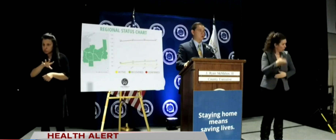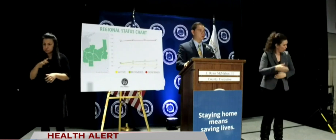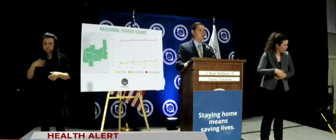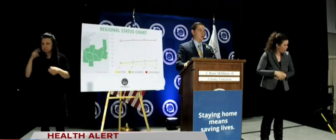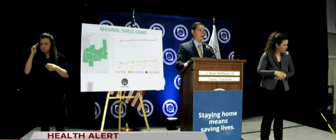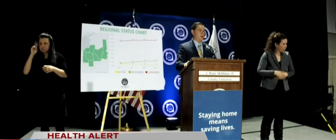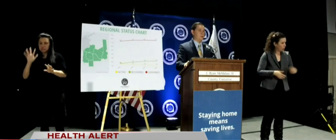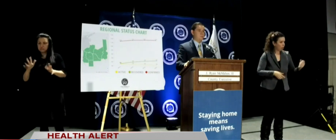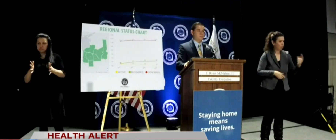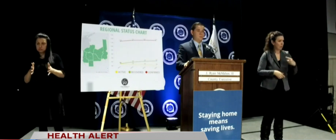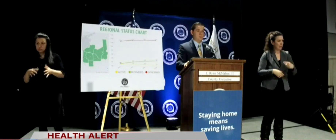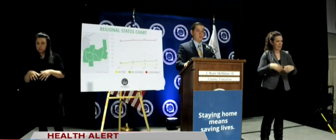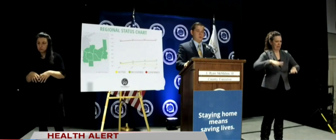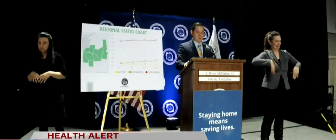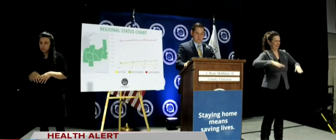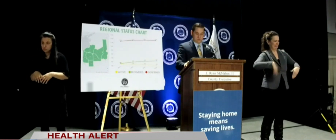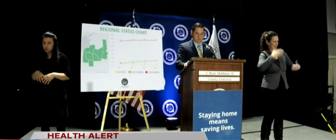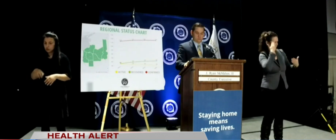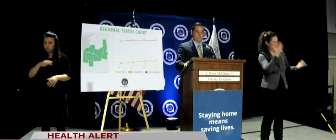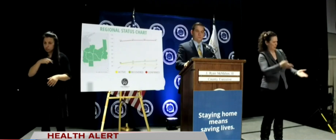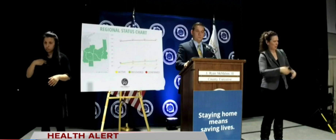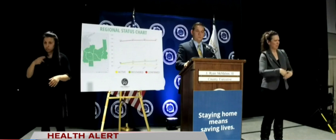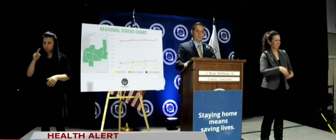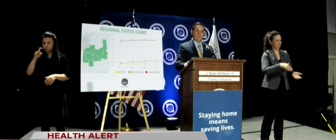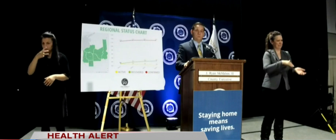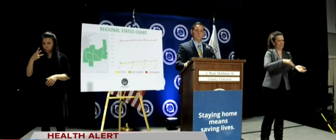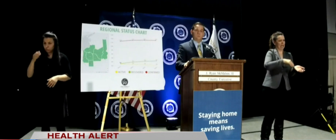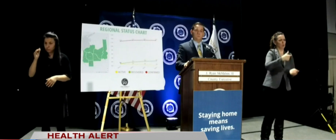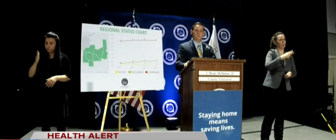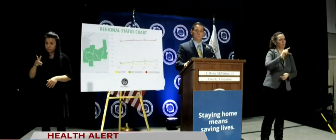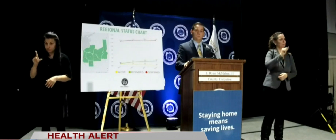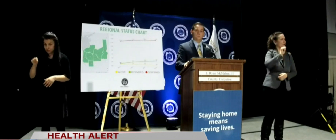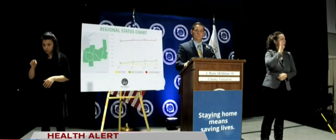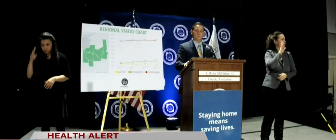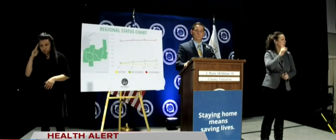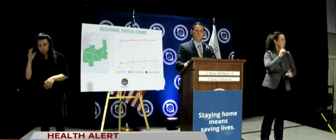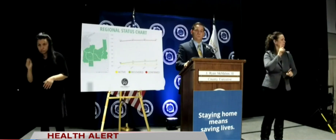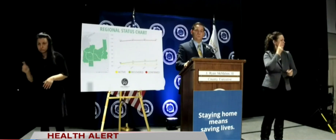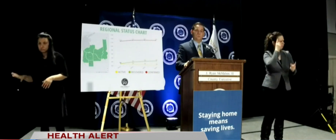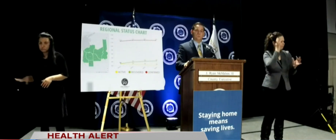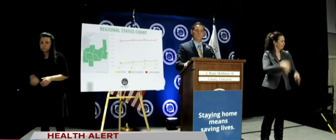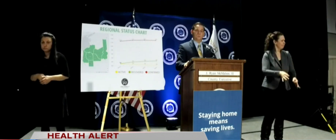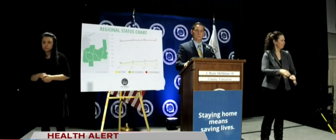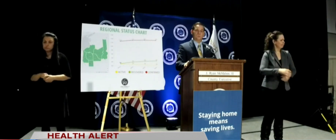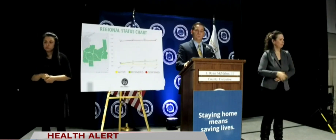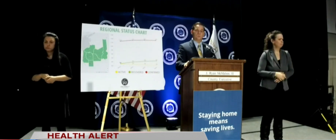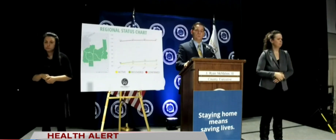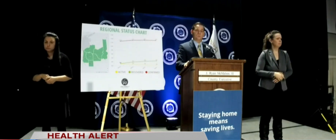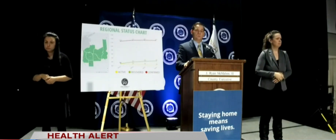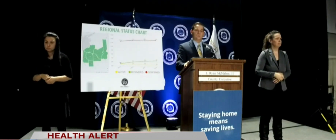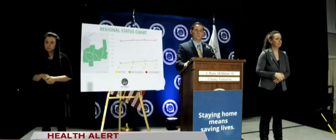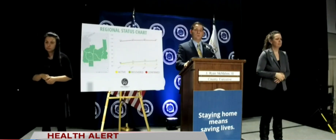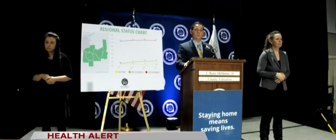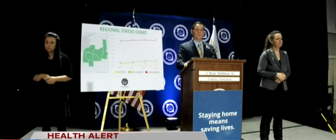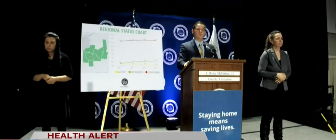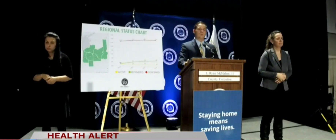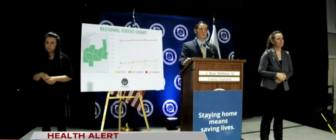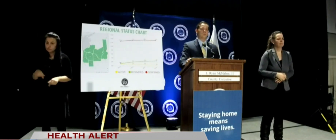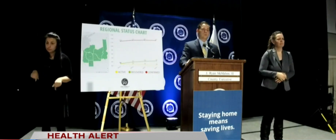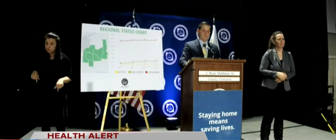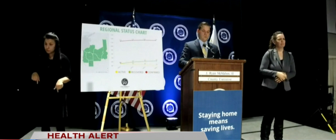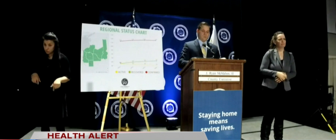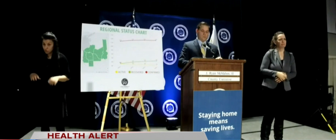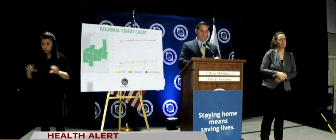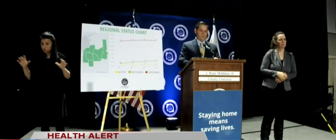Dr. Gupta's working on that. What's the status of the meeting date for this group of county executives